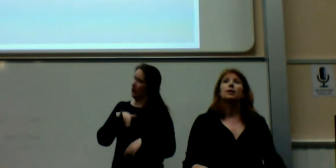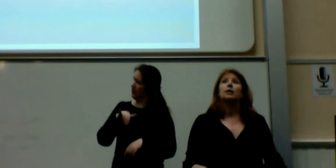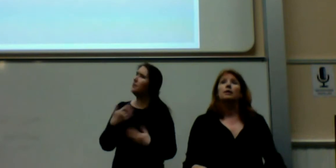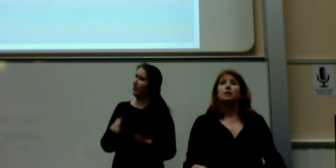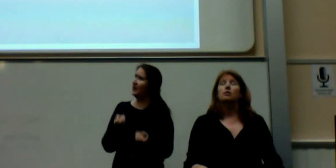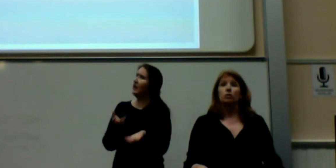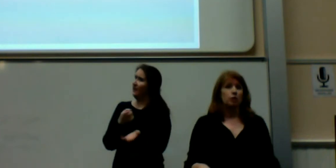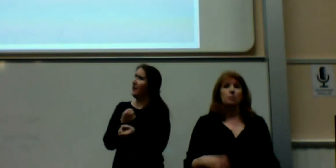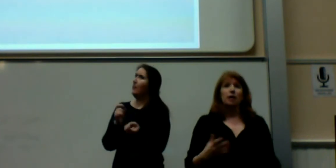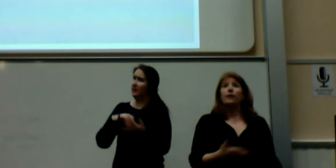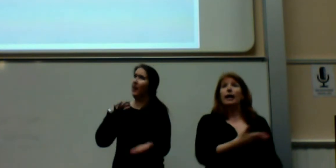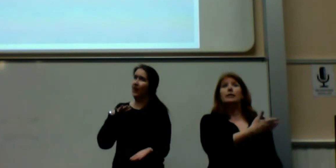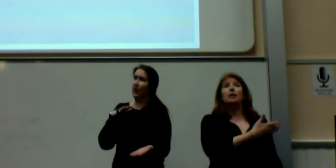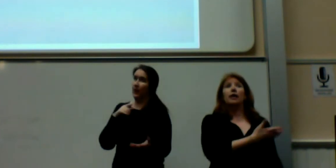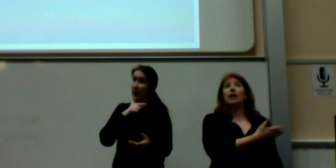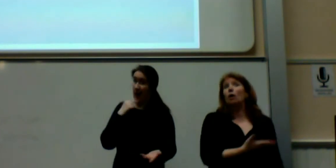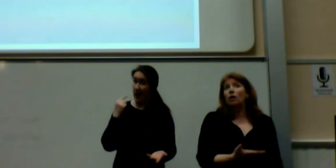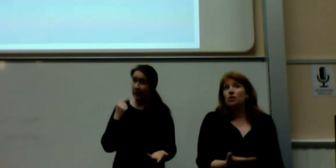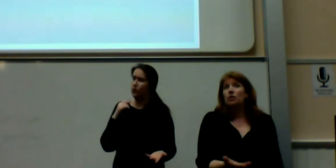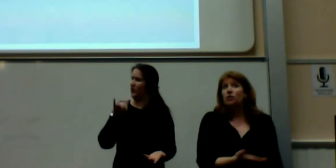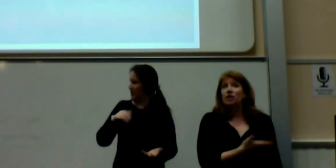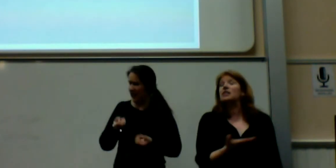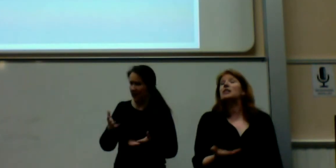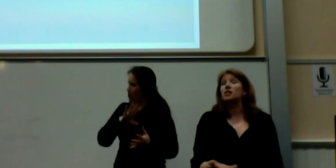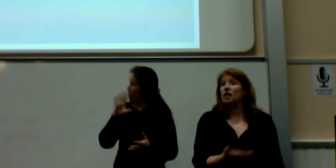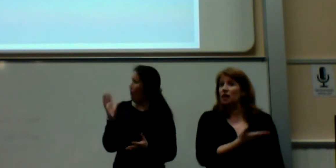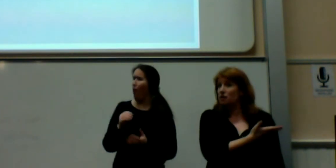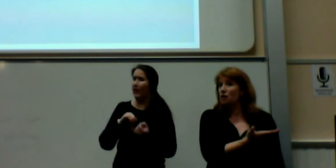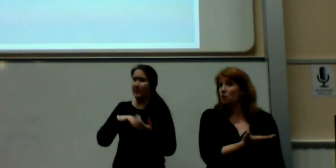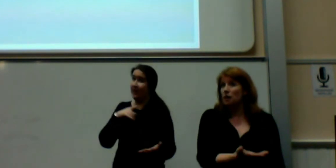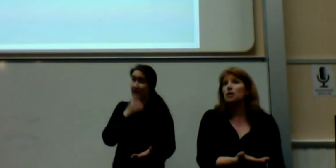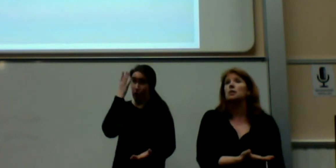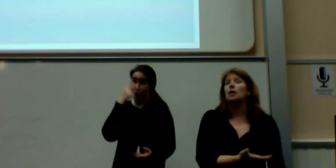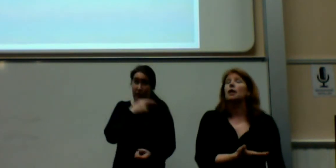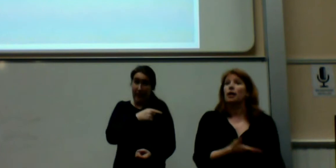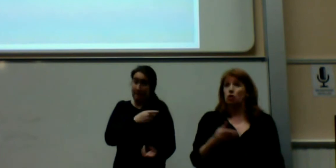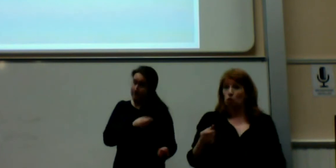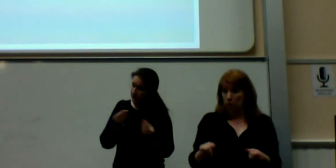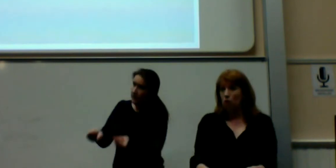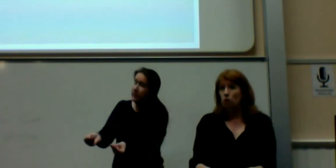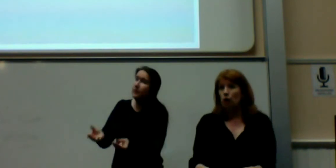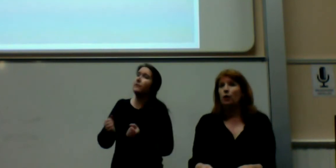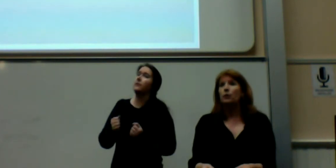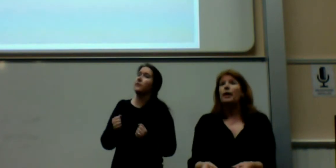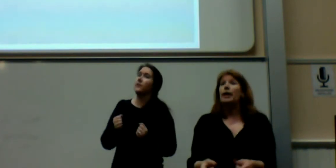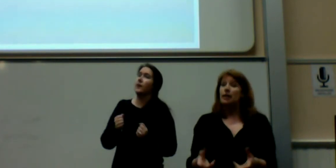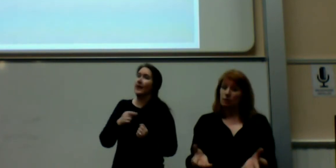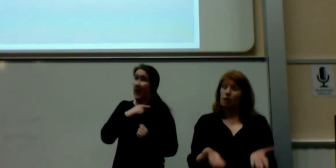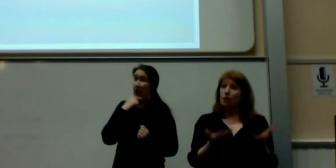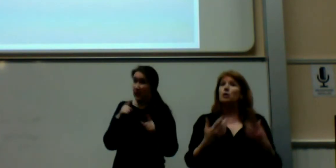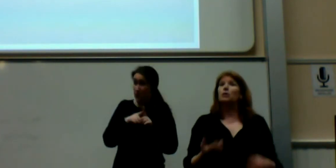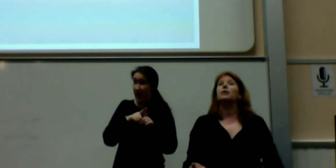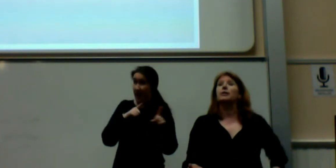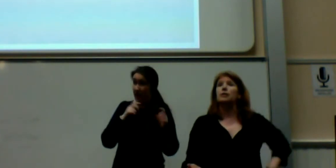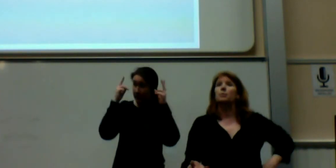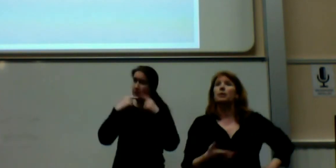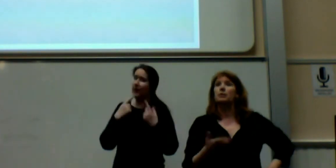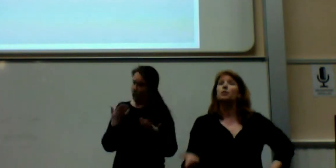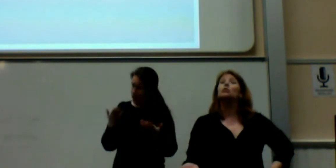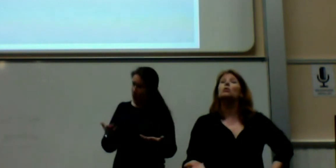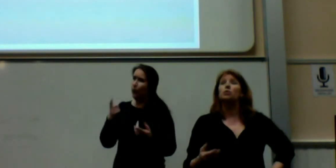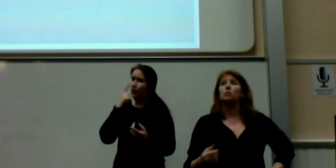him the silver. As a matter of fact, I gave him all the silver and he didn't even take these other bits. And so here you go. And he says, now you can